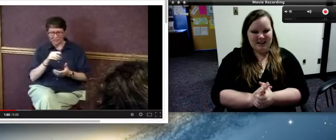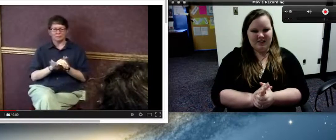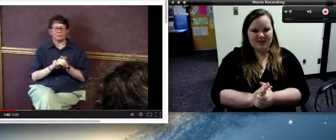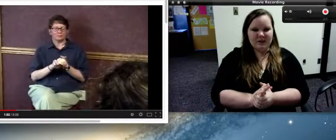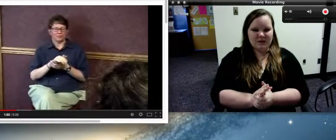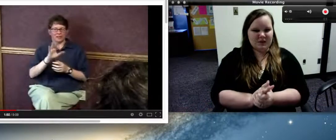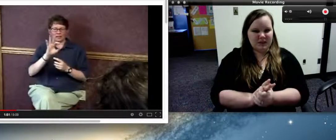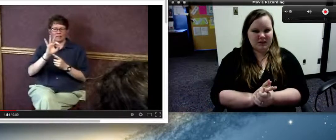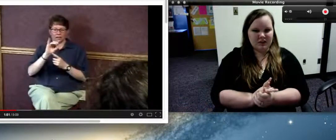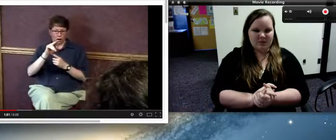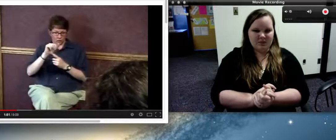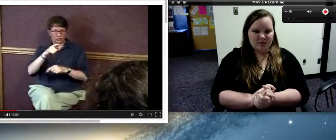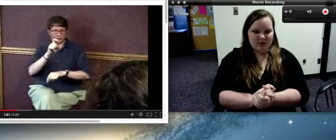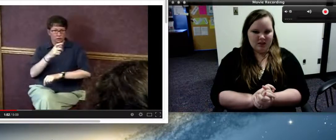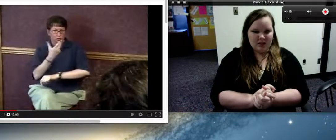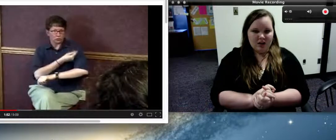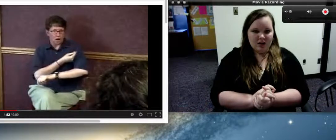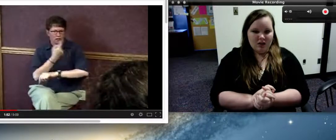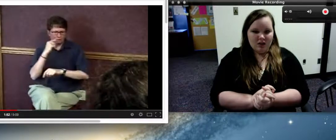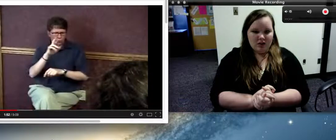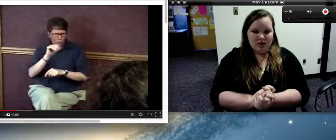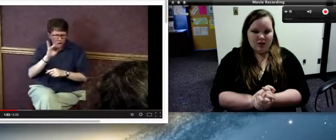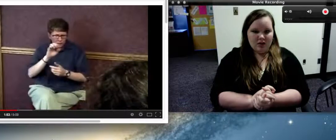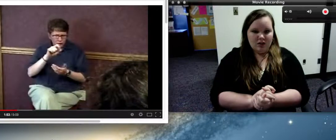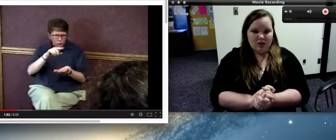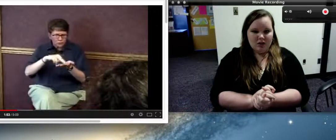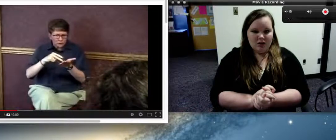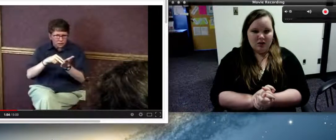Okay, now I know which one's which.